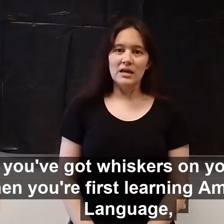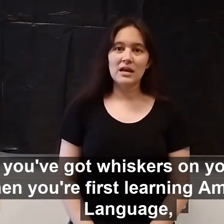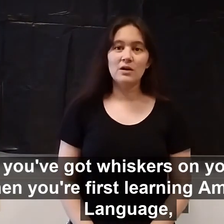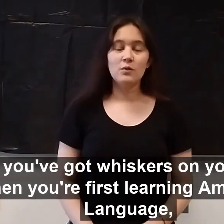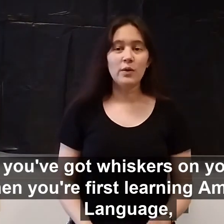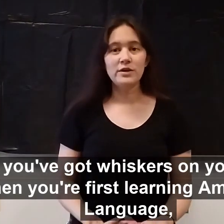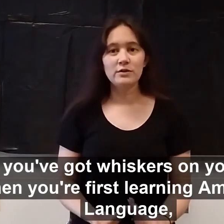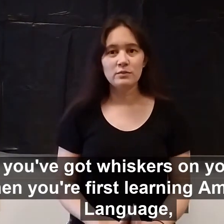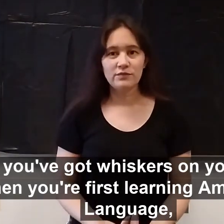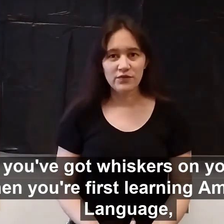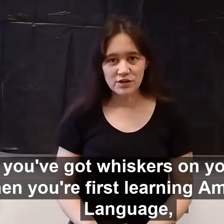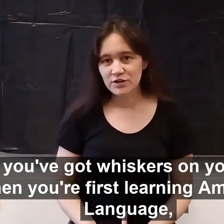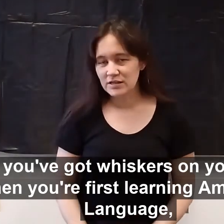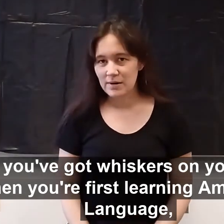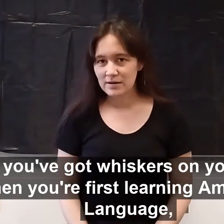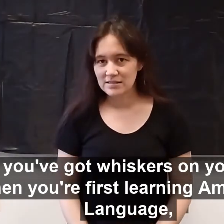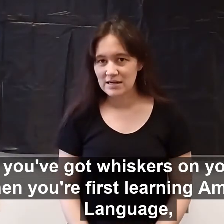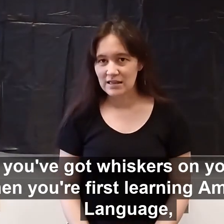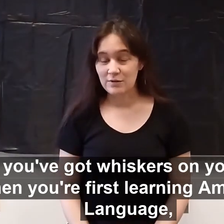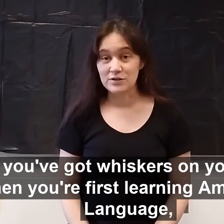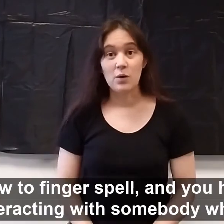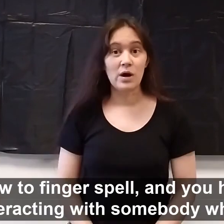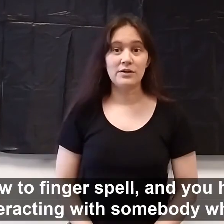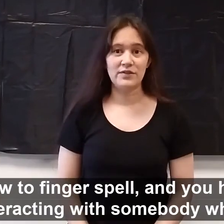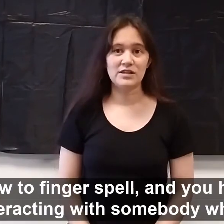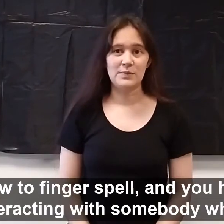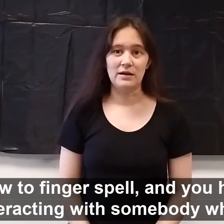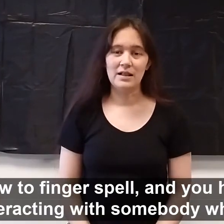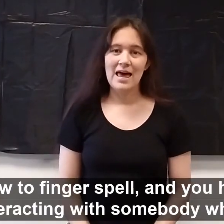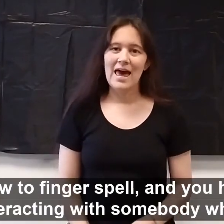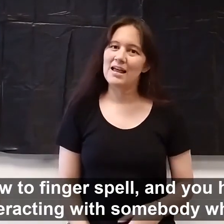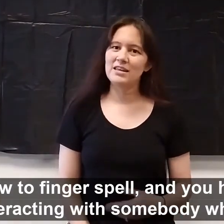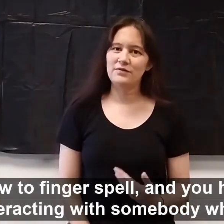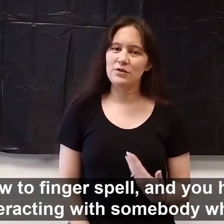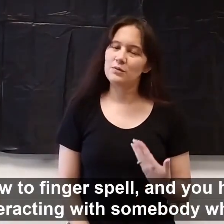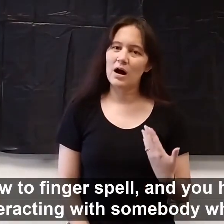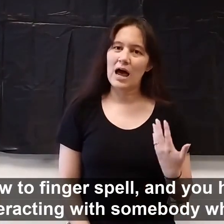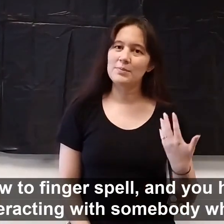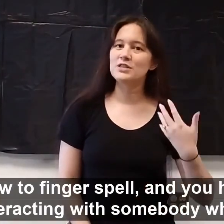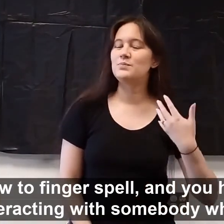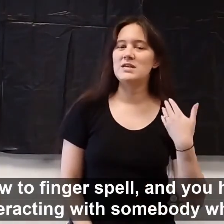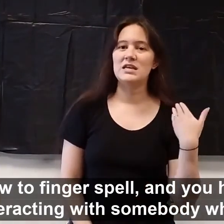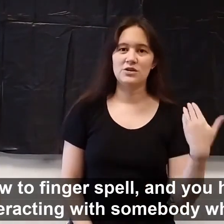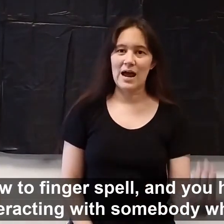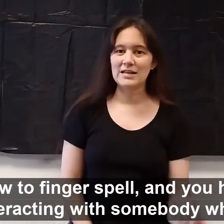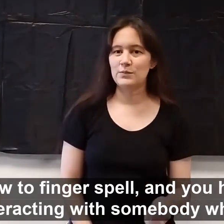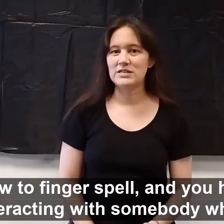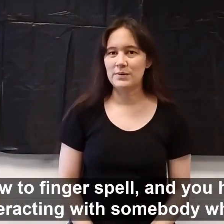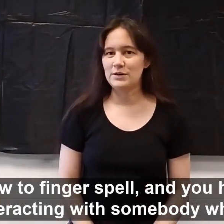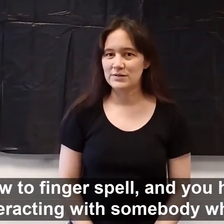Now, when you're first learning American Sign Language or how to fingerspell, and if you happen to be interacting with somebody who is